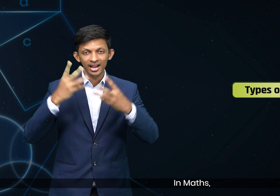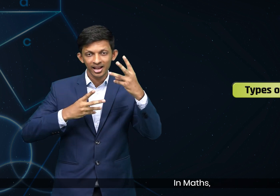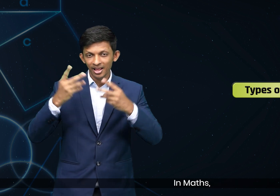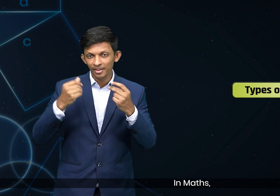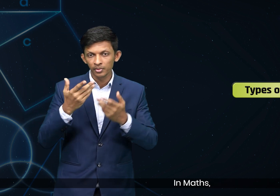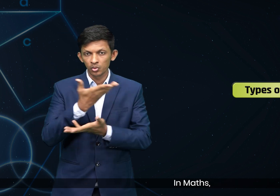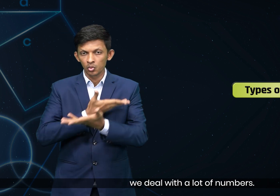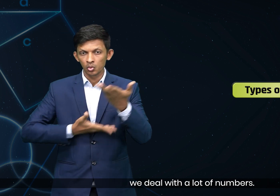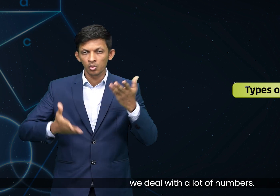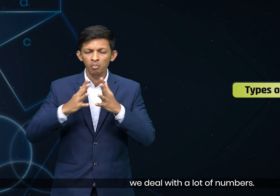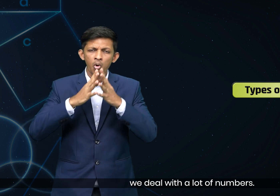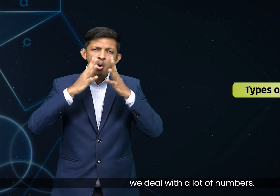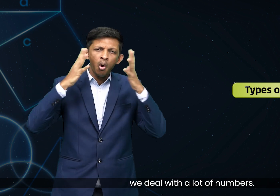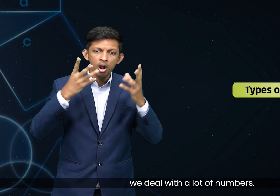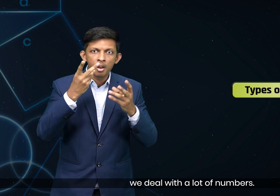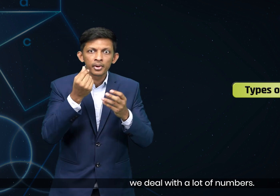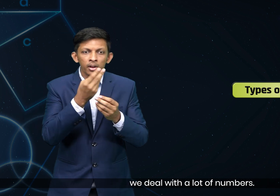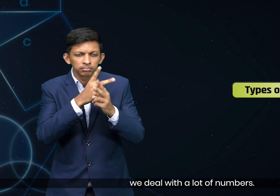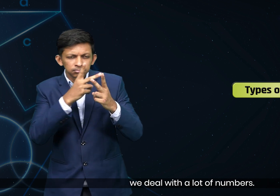In maths, we deal with a lot of numbers.